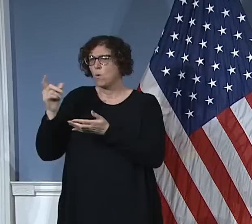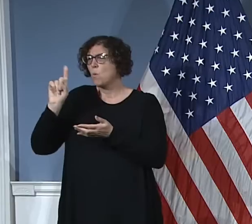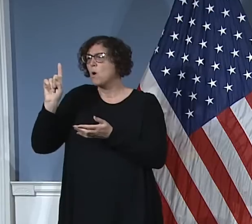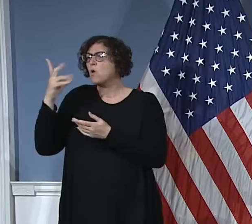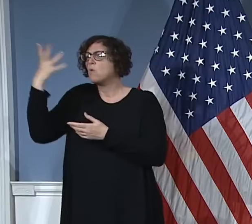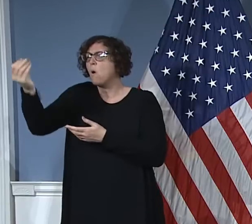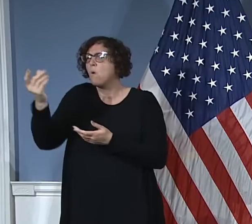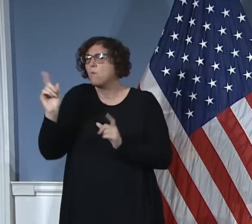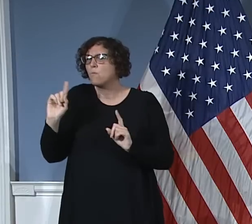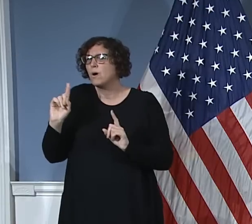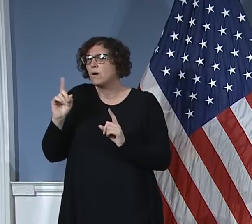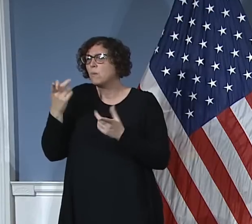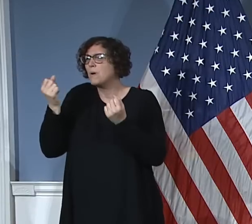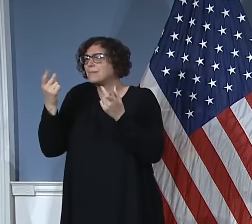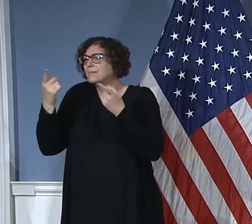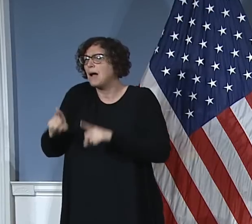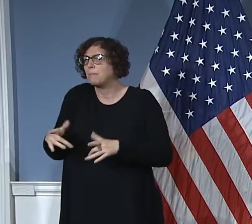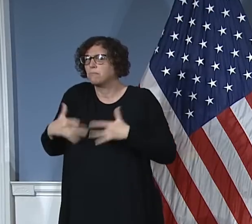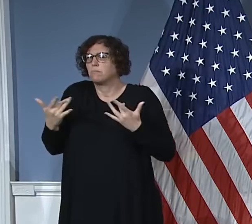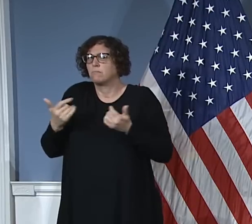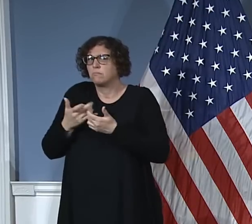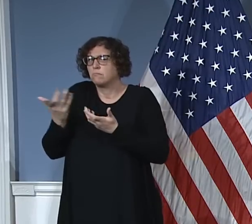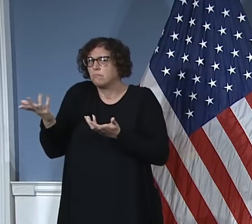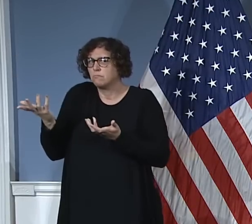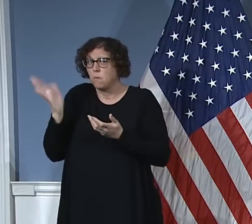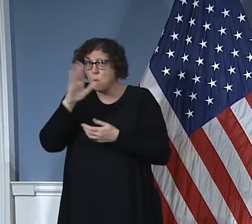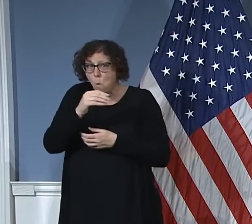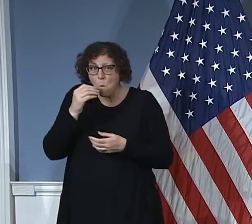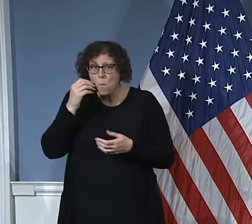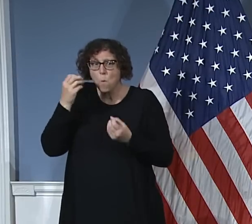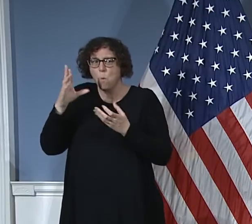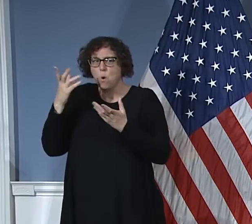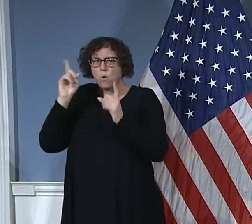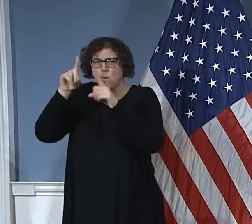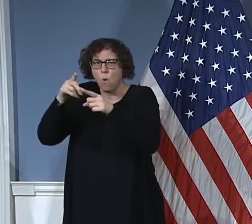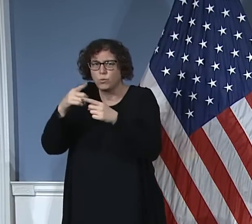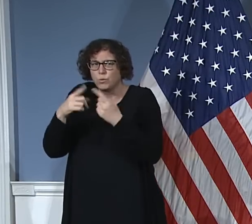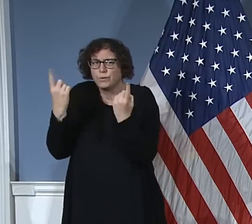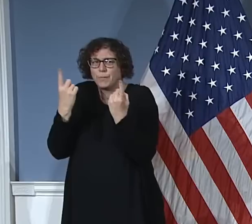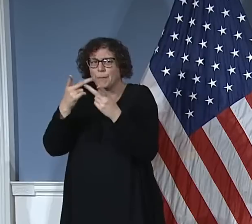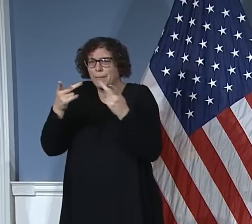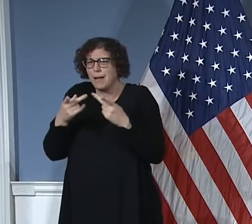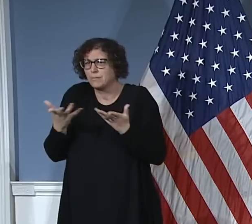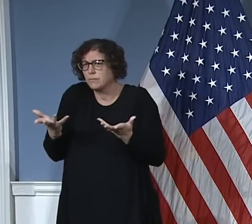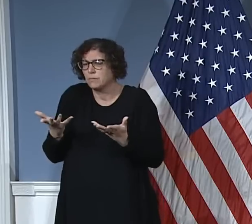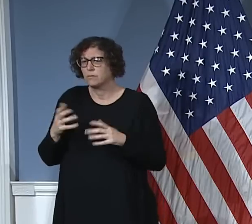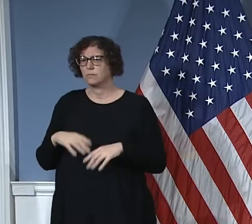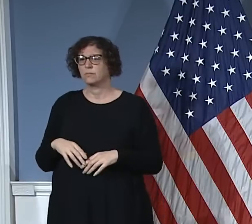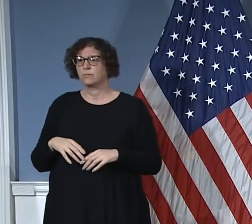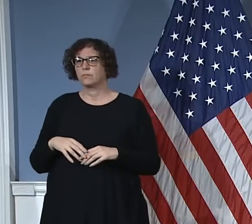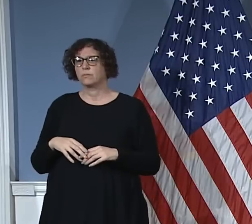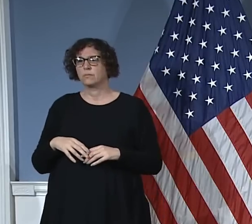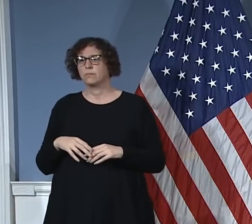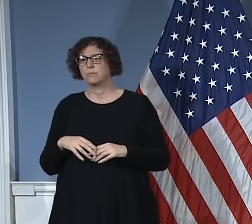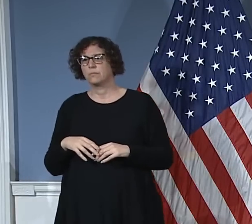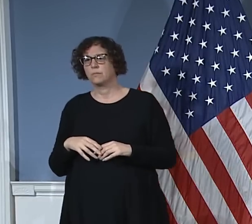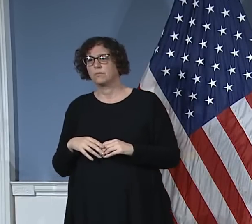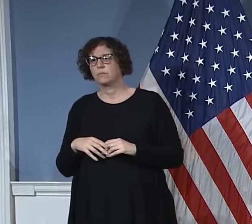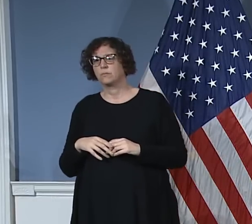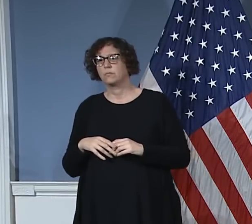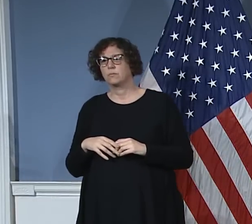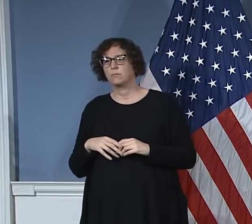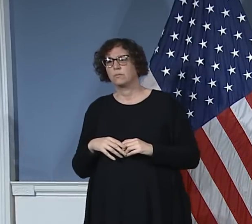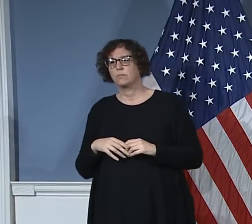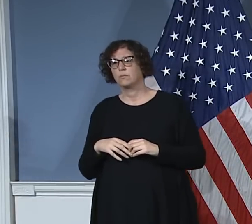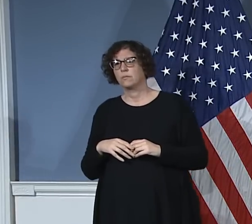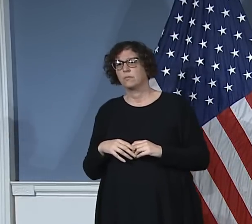week you have spoken to Dr. Fauci and the Joint Chiefs of Staff, Chairman. Have you had further conversations with federal officials? Yeah, I just